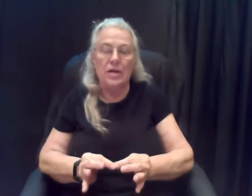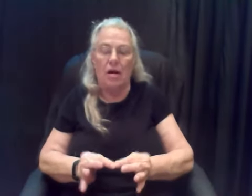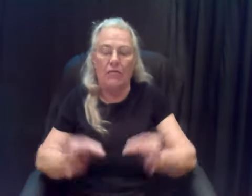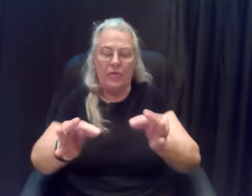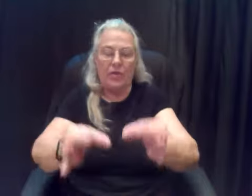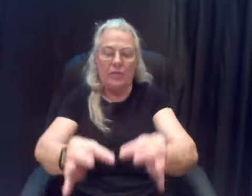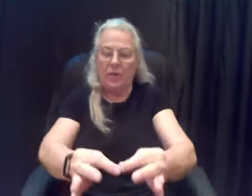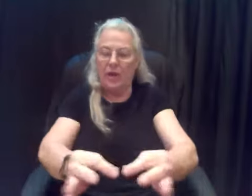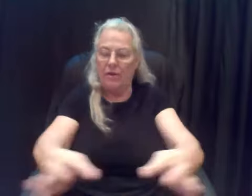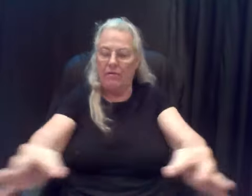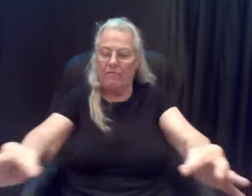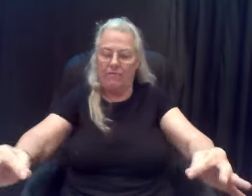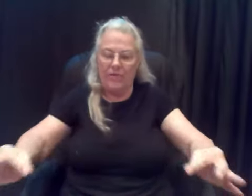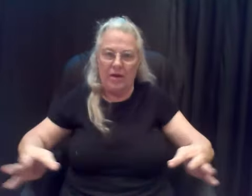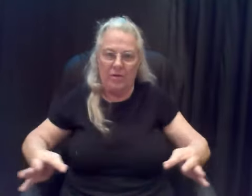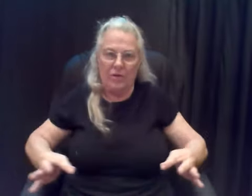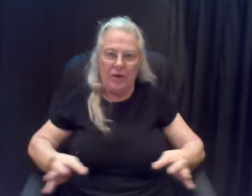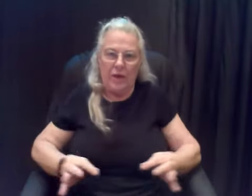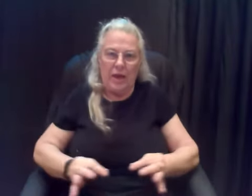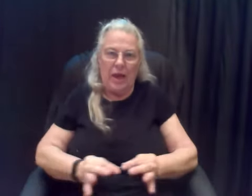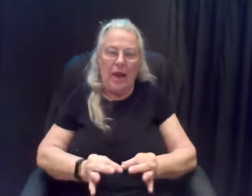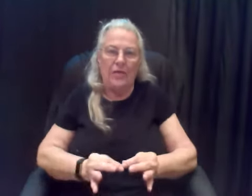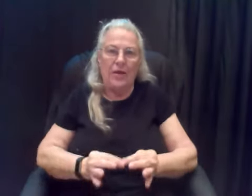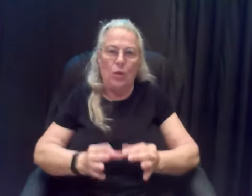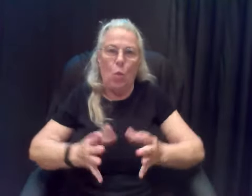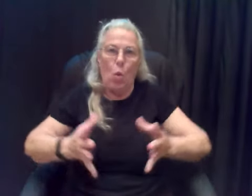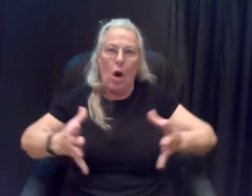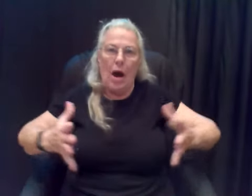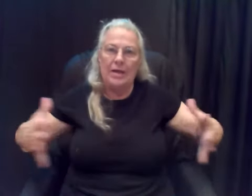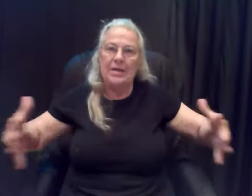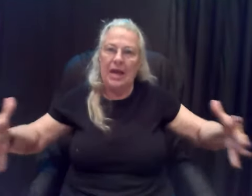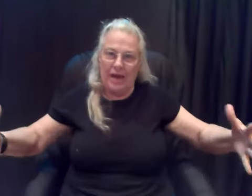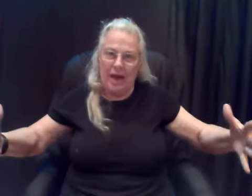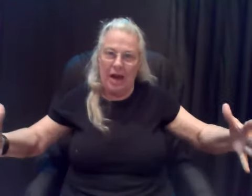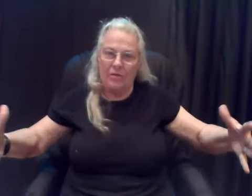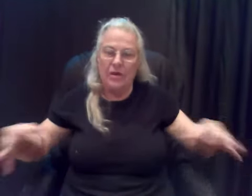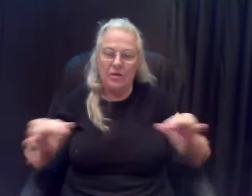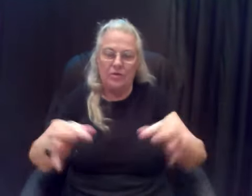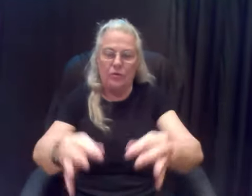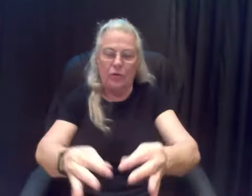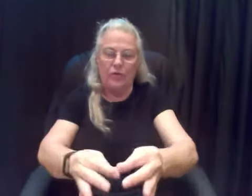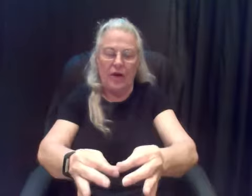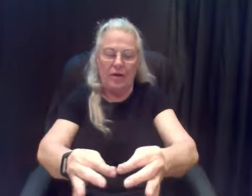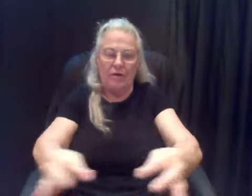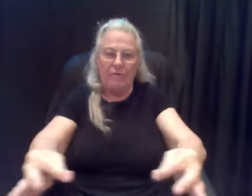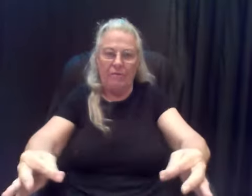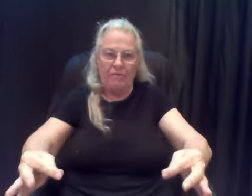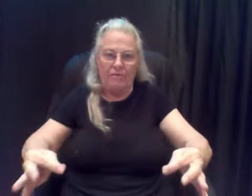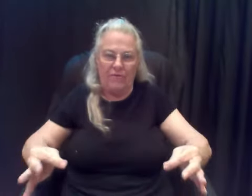yourself. Field, and then wide, take it out. So you've got